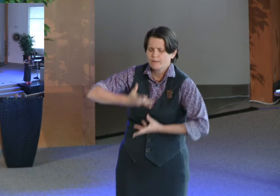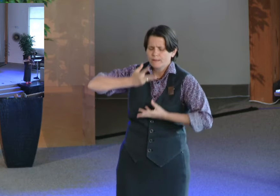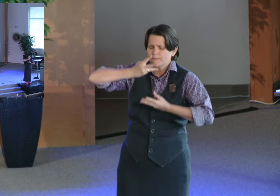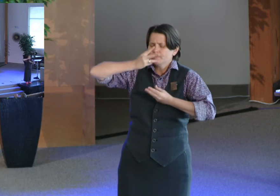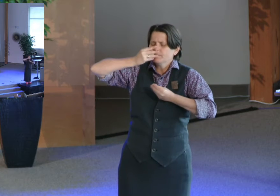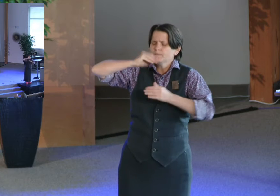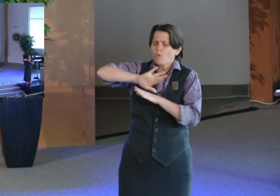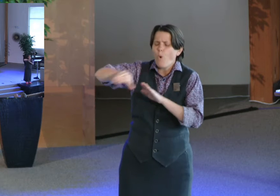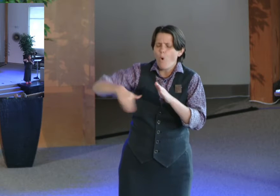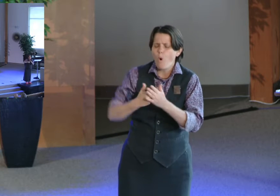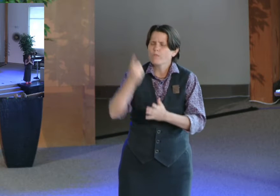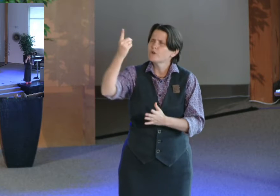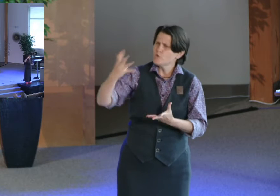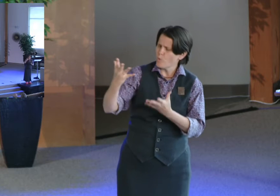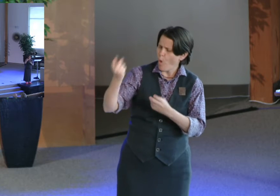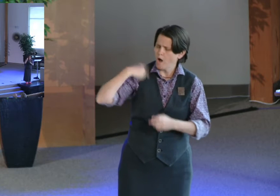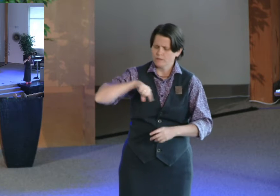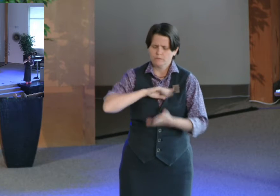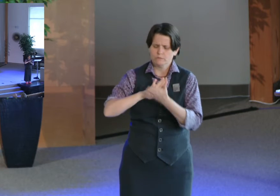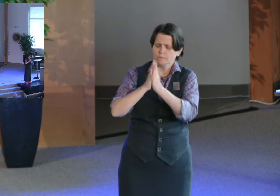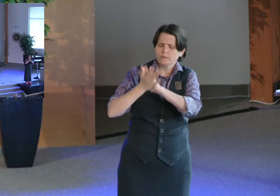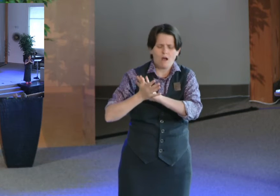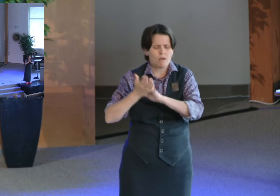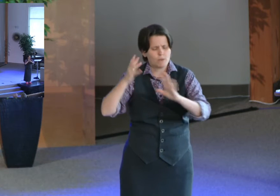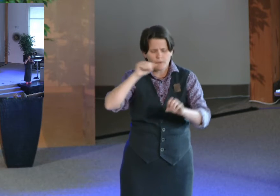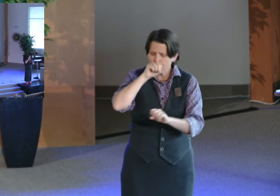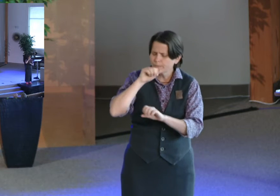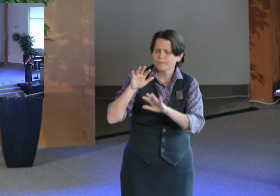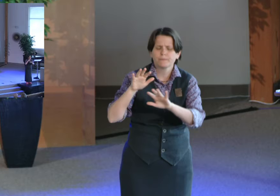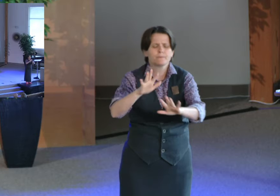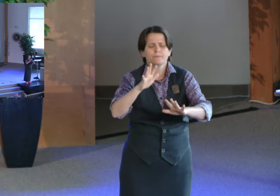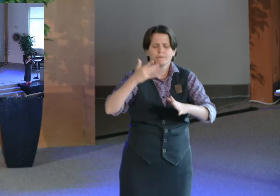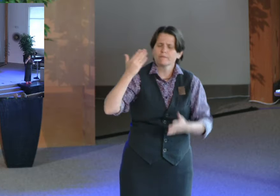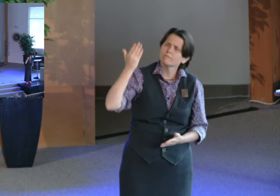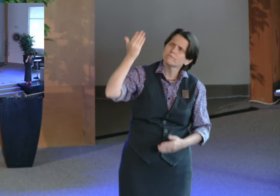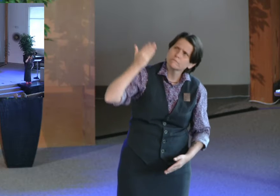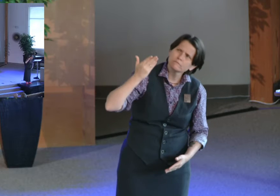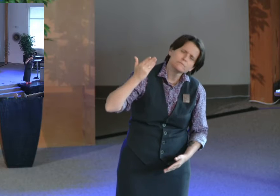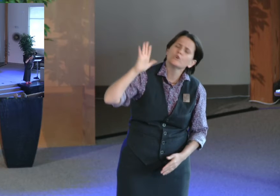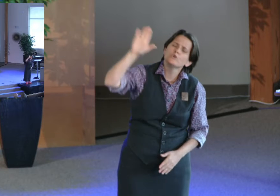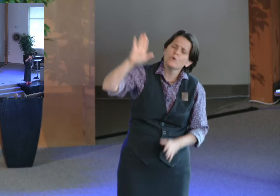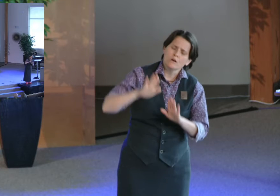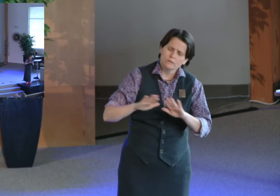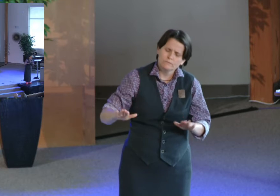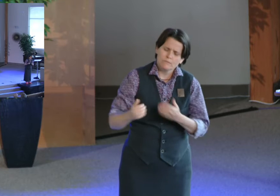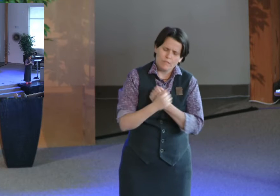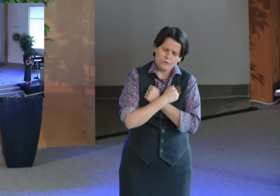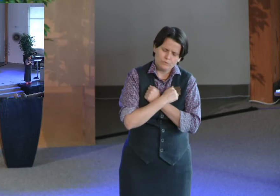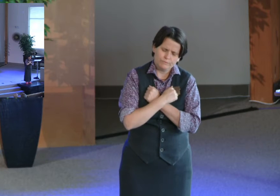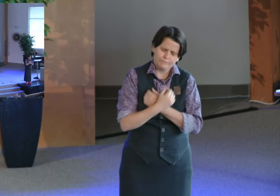abundance. We acknowledge it, and we breathe it in. Let us breathe in deeply together. On an inhale, we breathe in love.